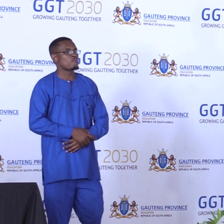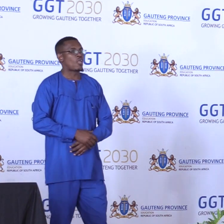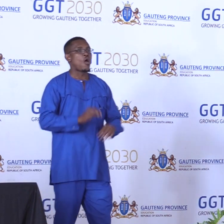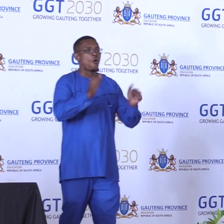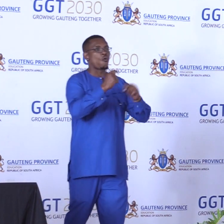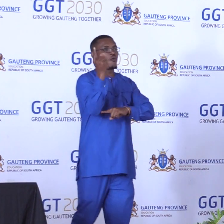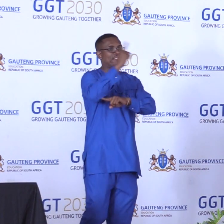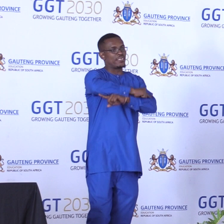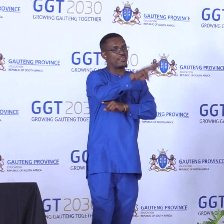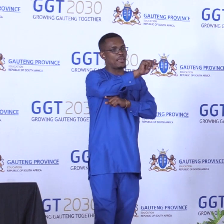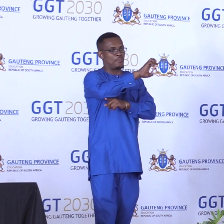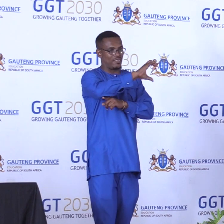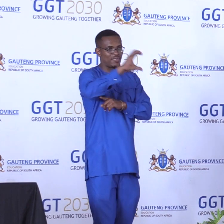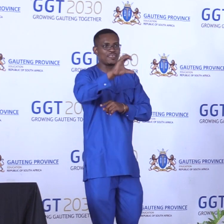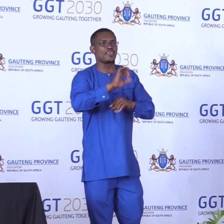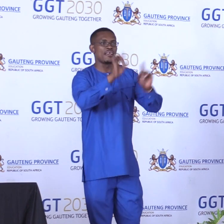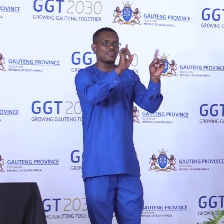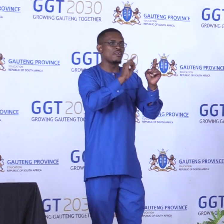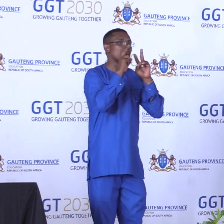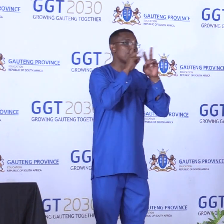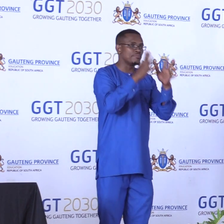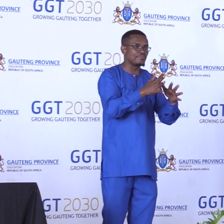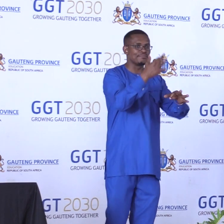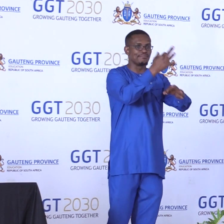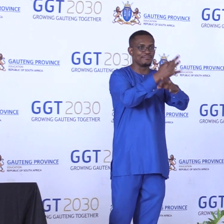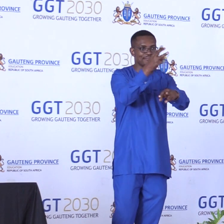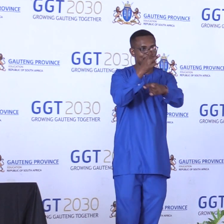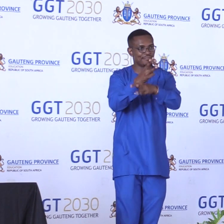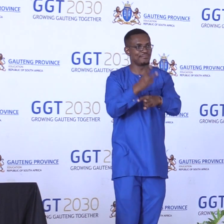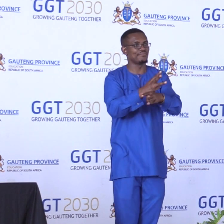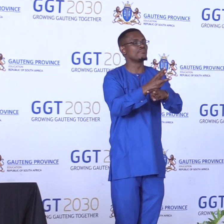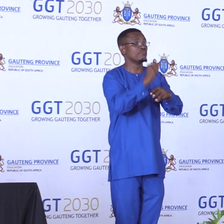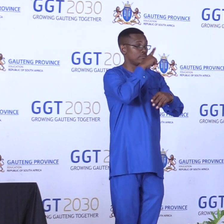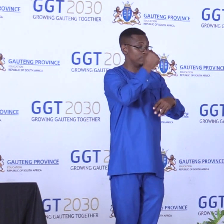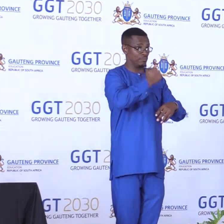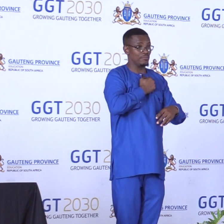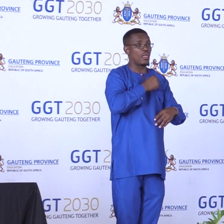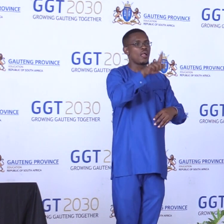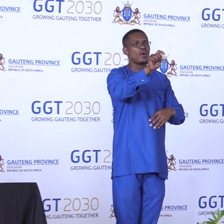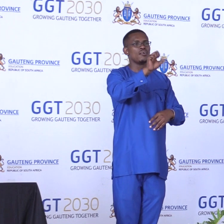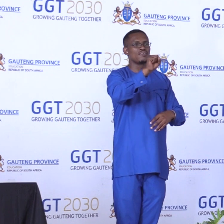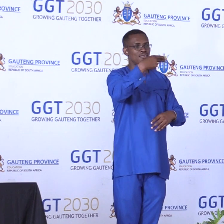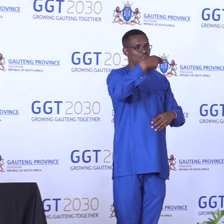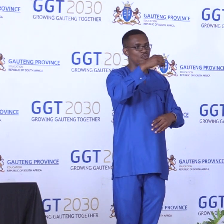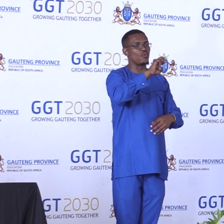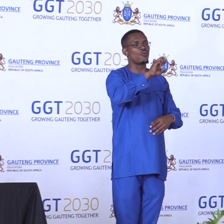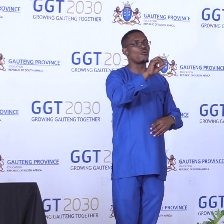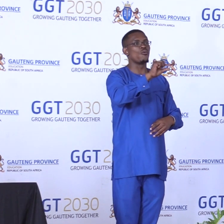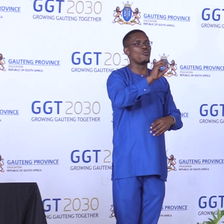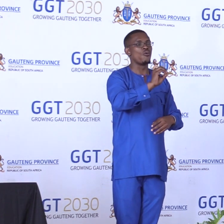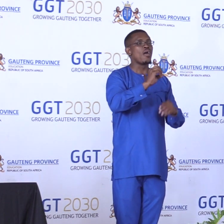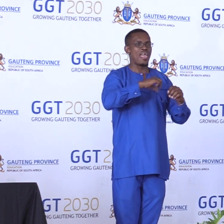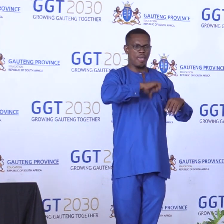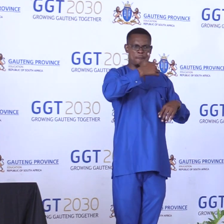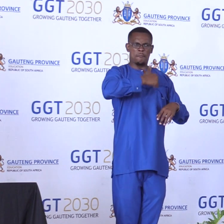Good day, MEC, distinguished guests, ladies and gentlemen. My name is Silfato Madli, a proud learner here